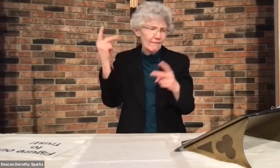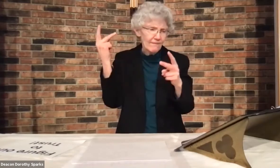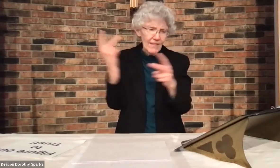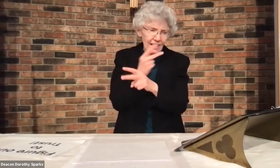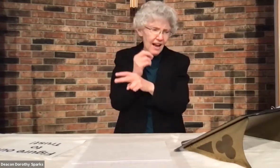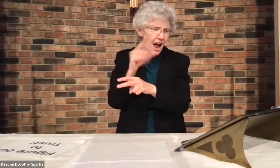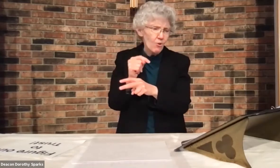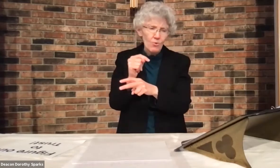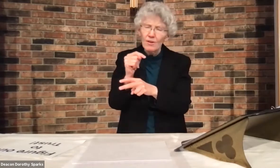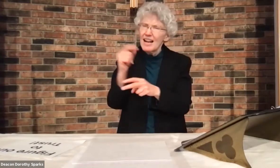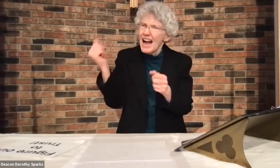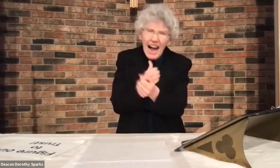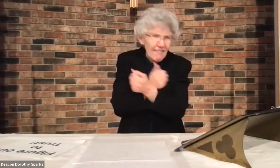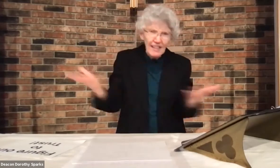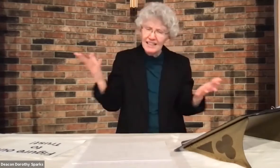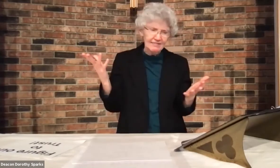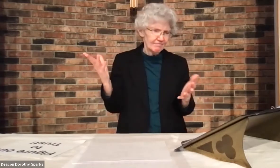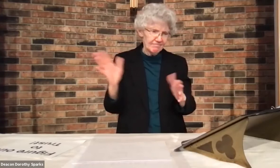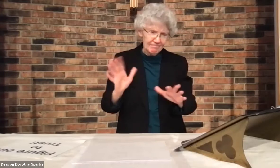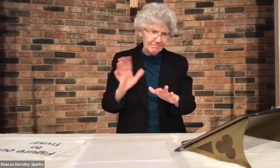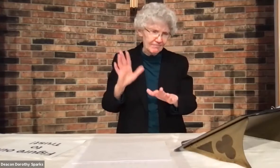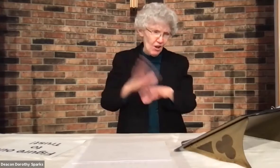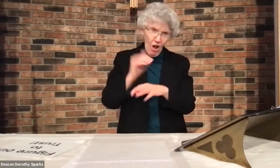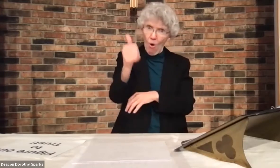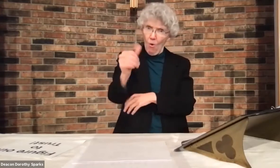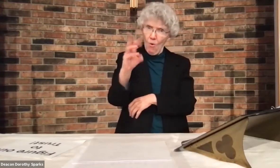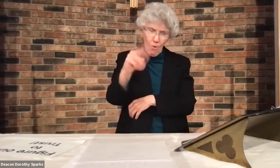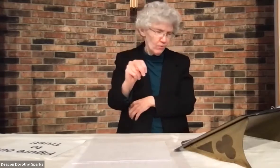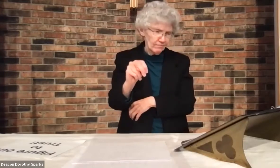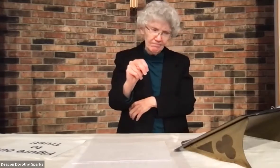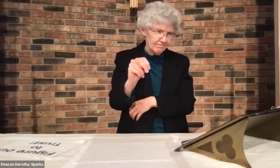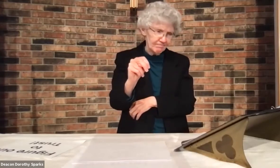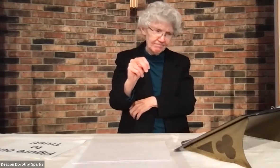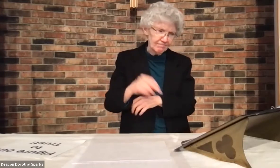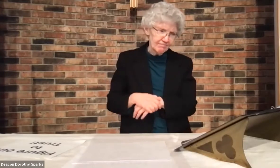And Proverbs says, do not figure everything out on your own,